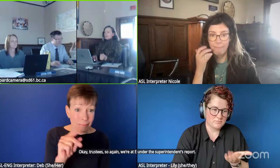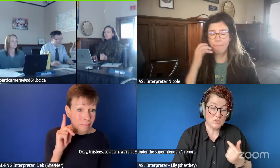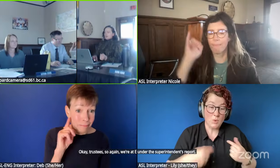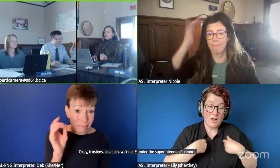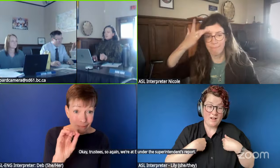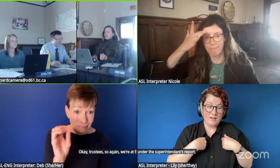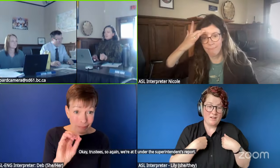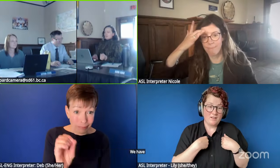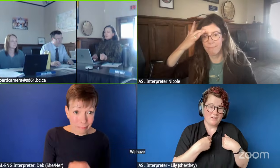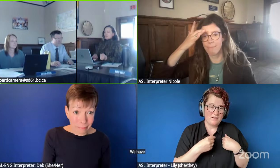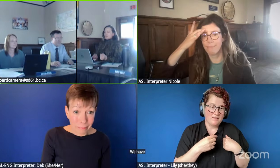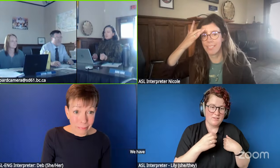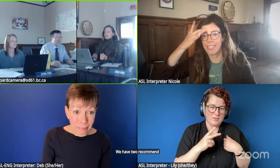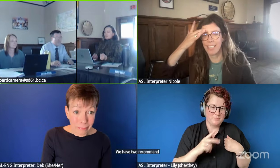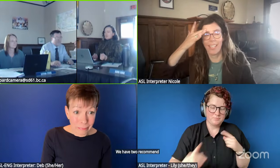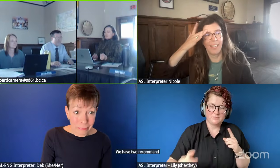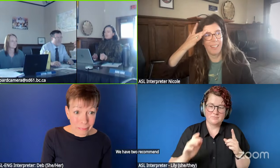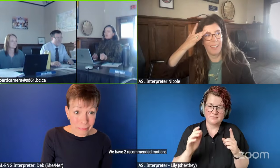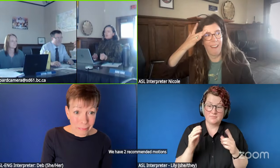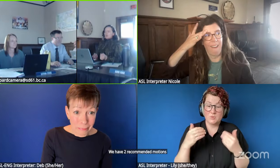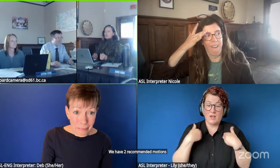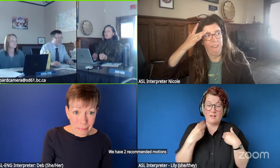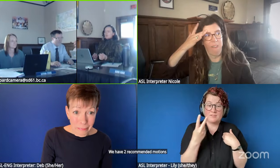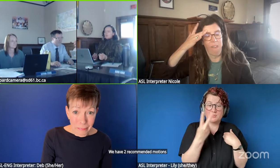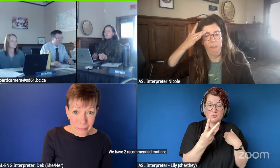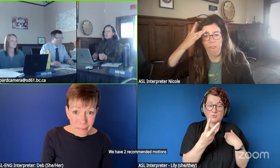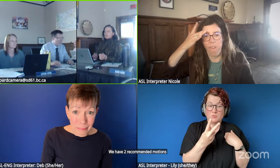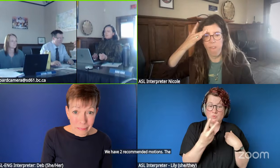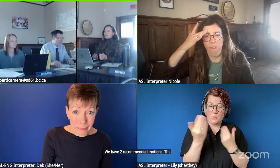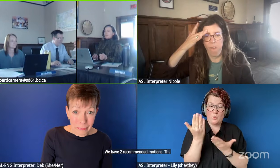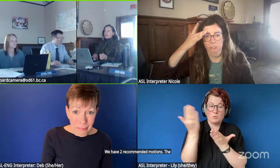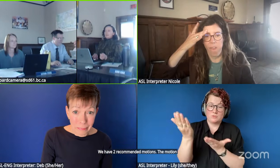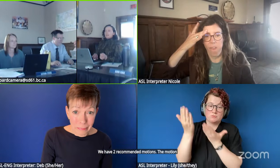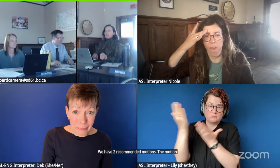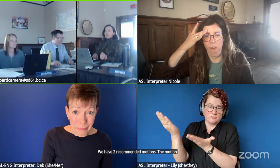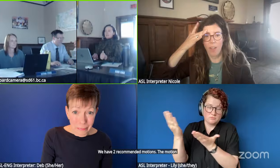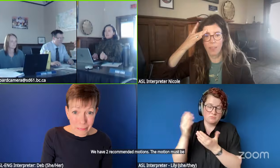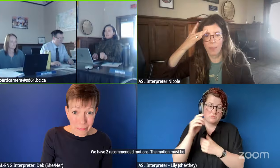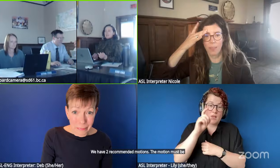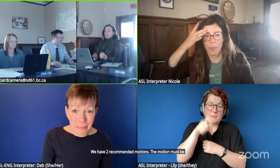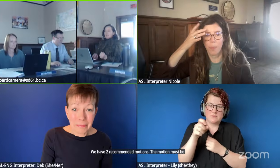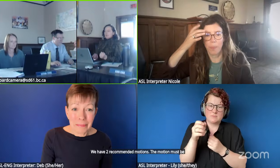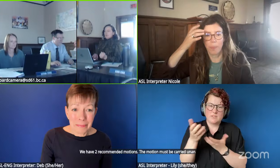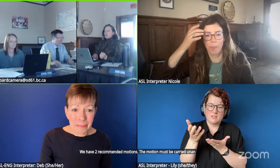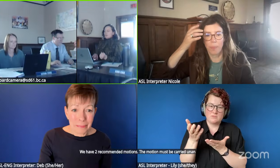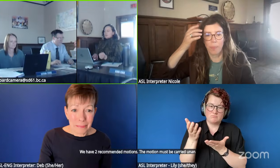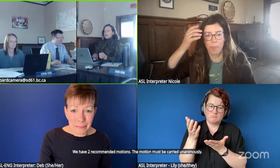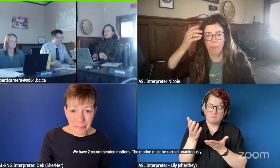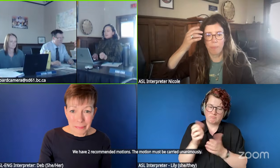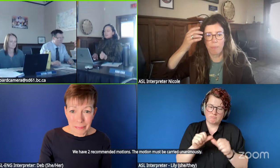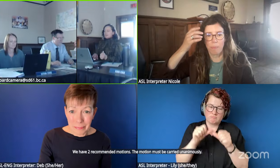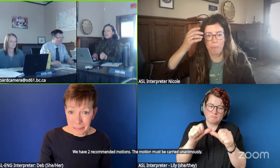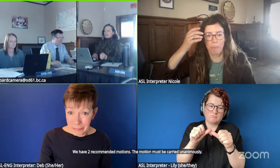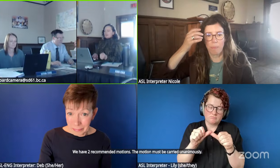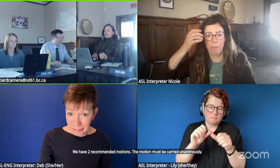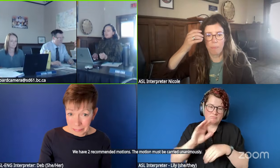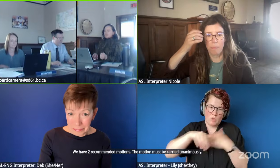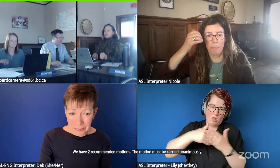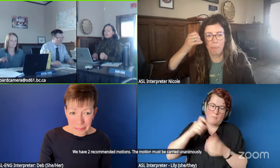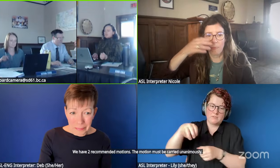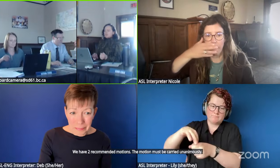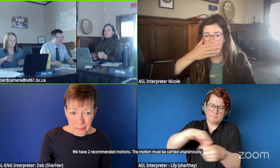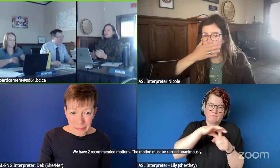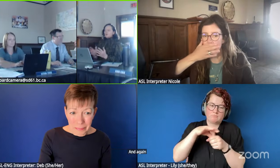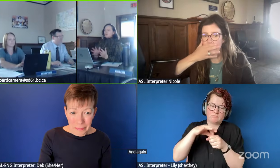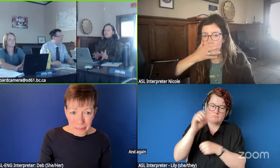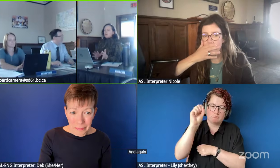We have 2 recommended motions. The motion must be carried unanimously. And for the passing, and again, the intention